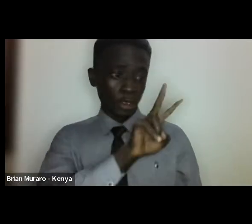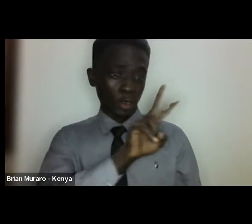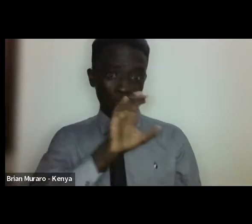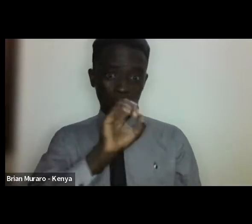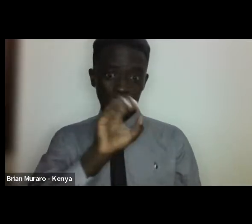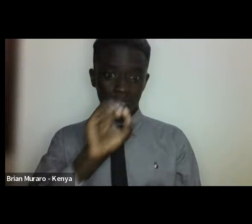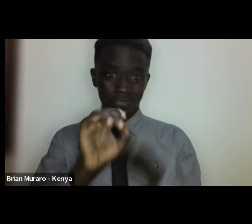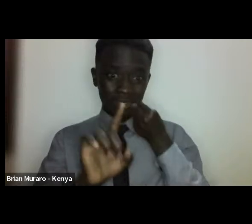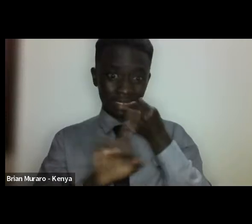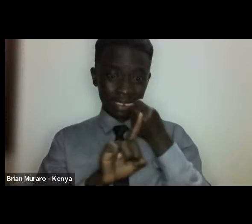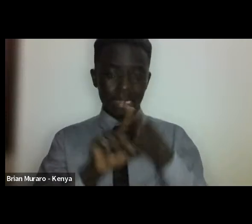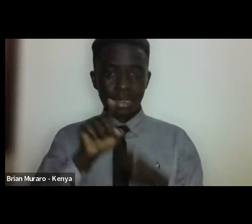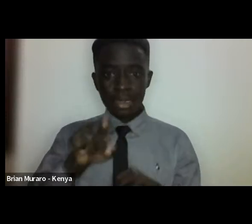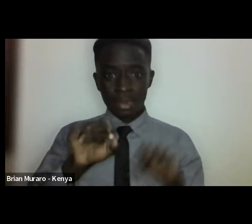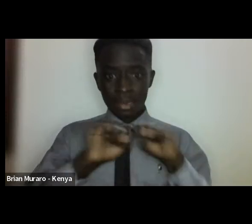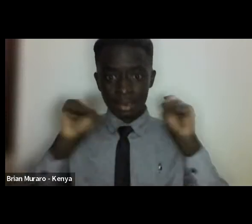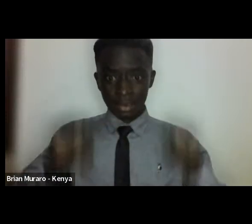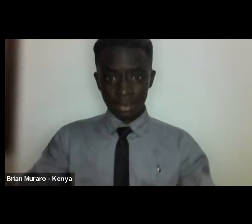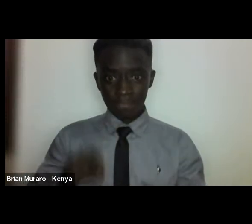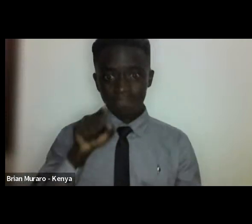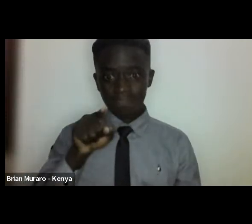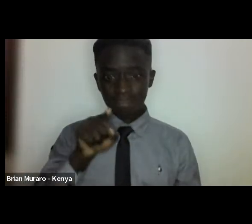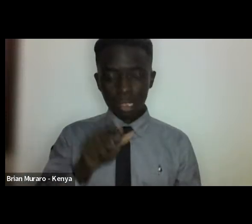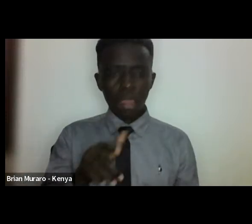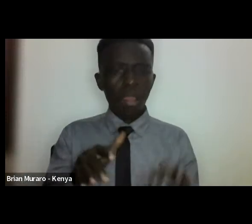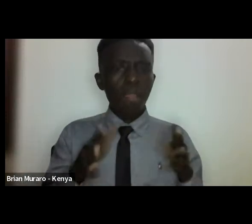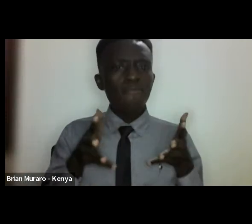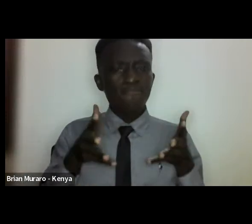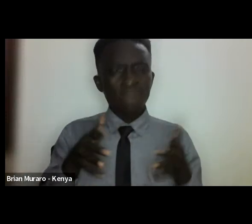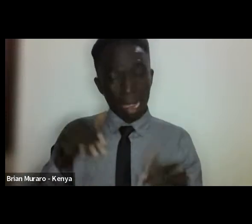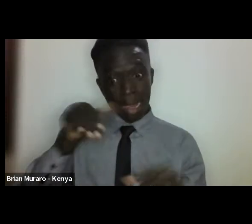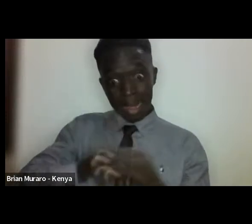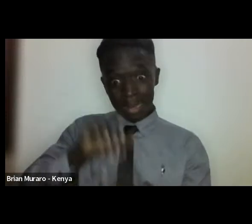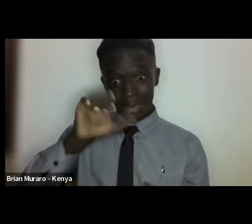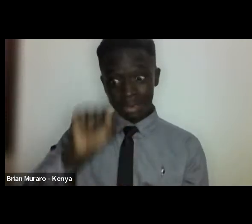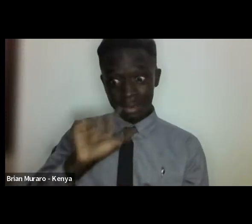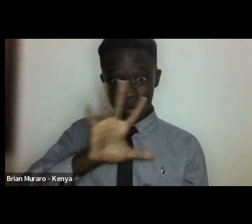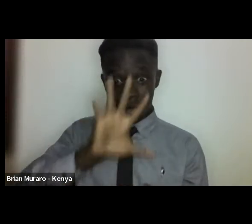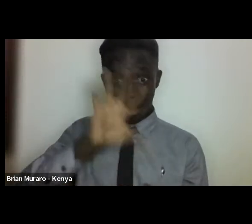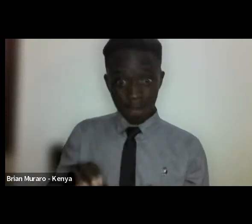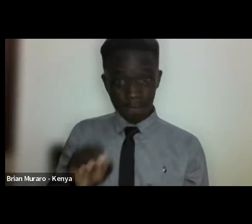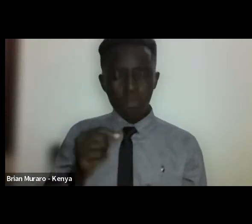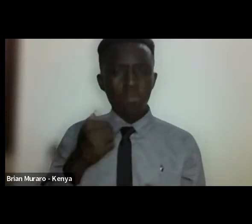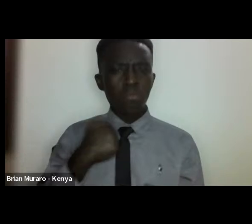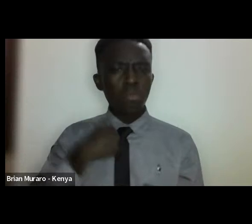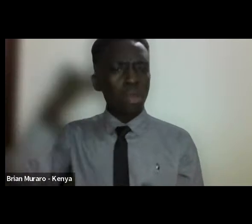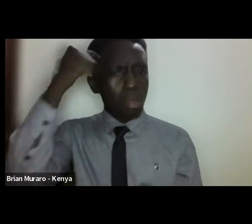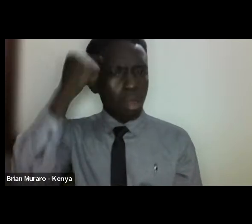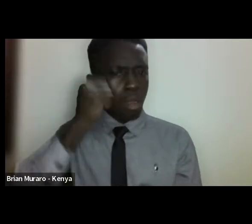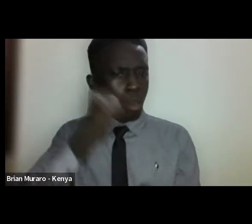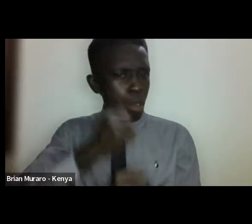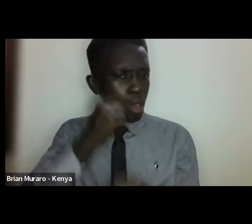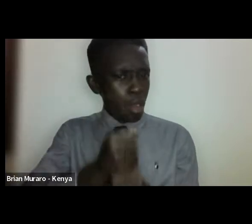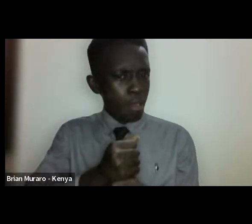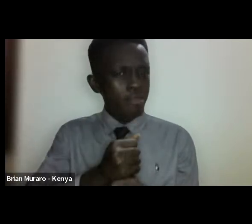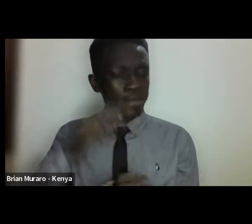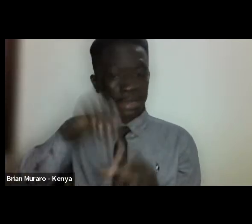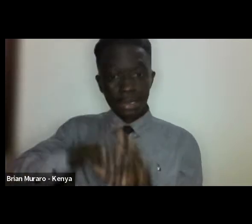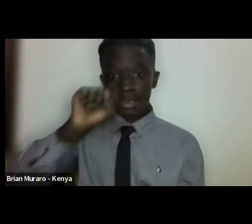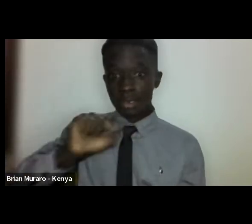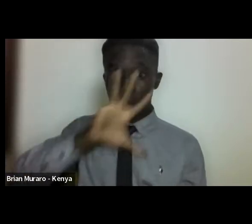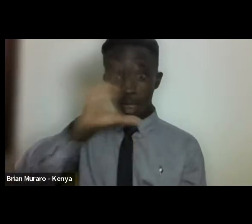the system locally in South Africa. And I think my work in South Africa has relevance